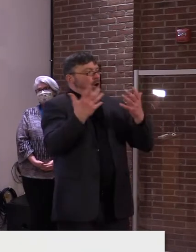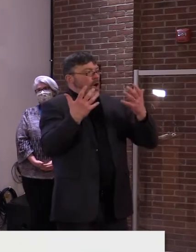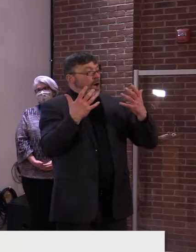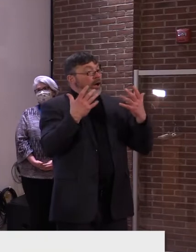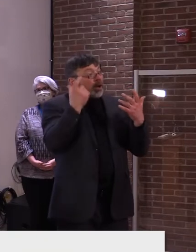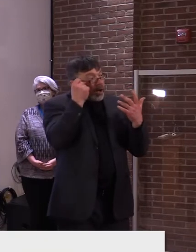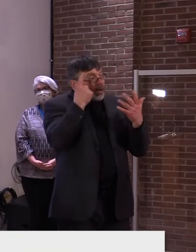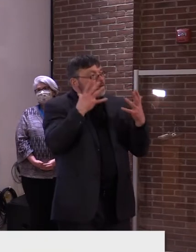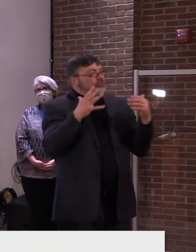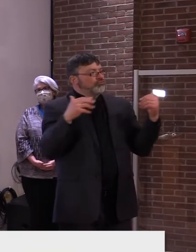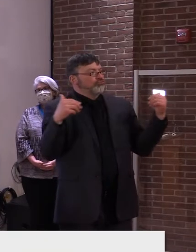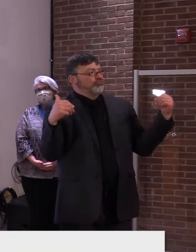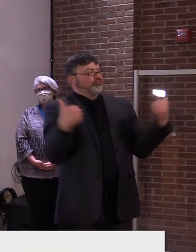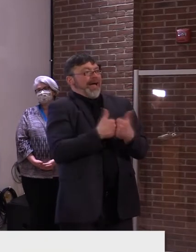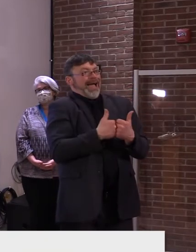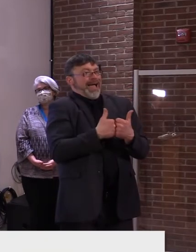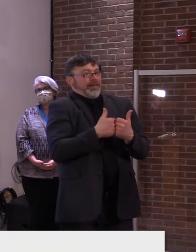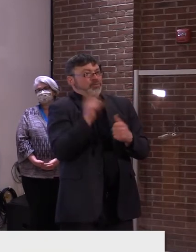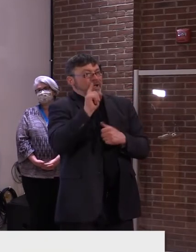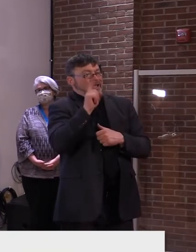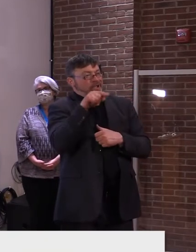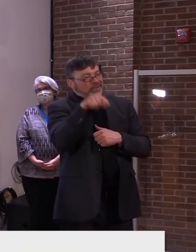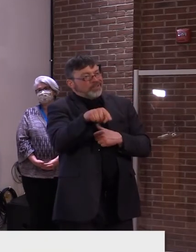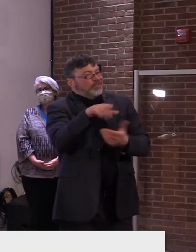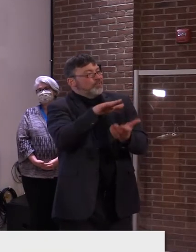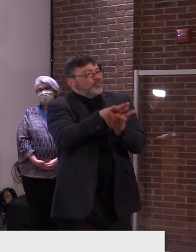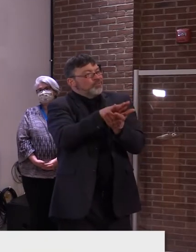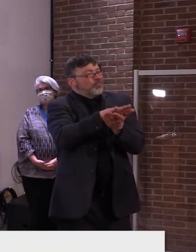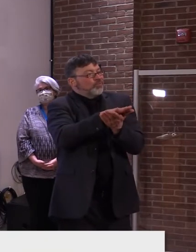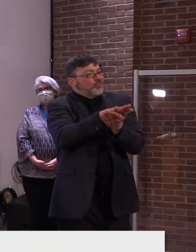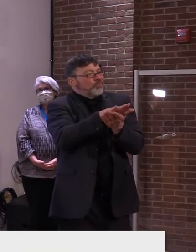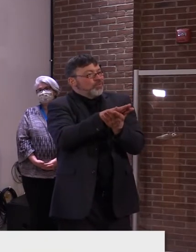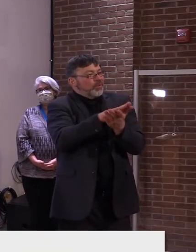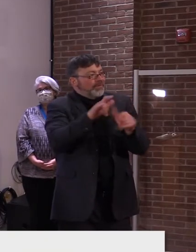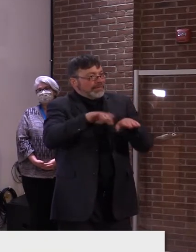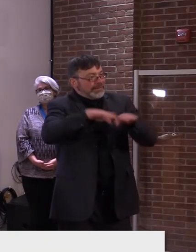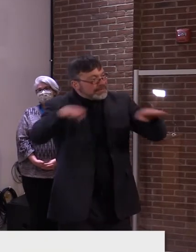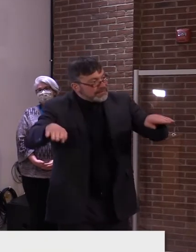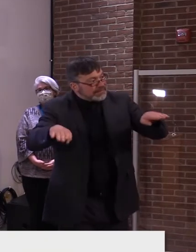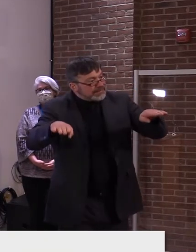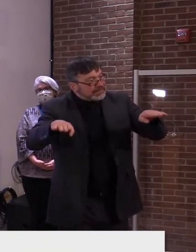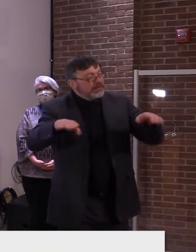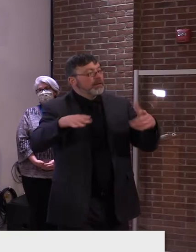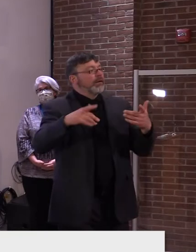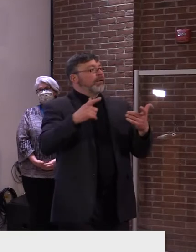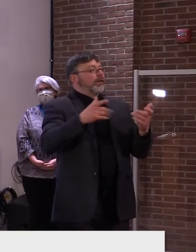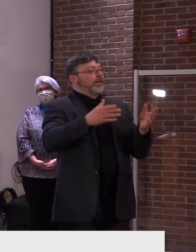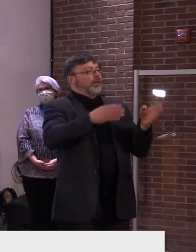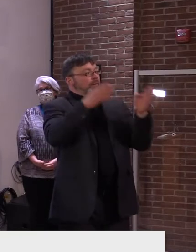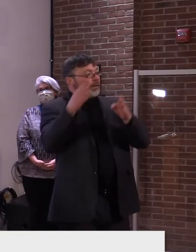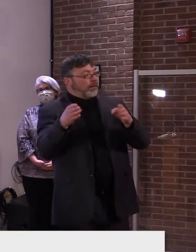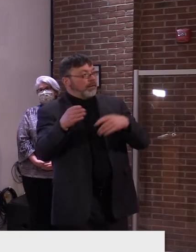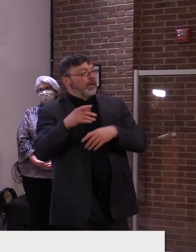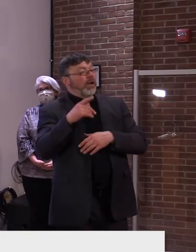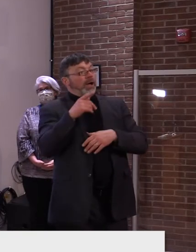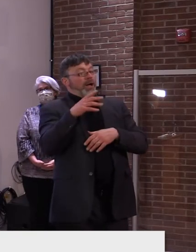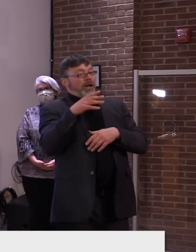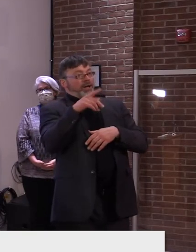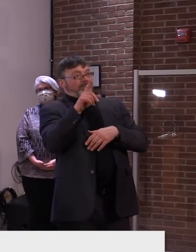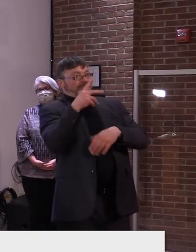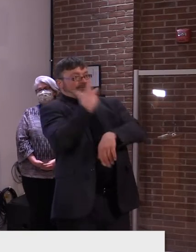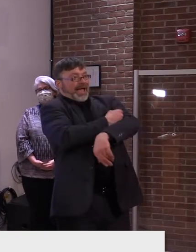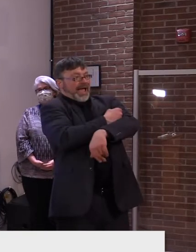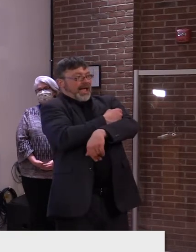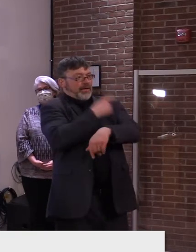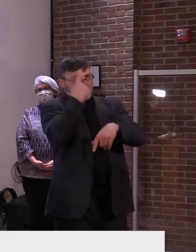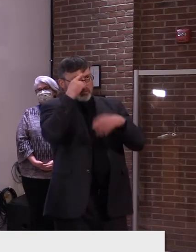forth. So we've done that. That's ongoing right now. The next hurdle that we've begun to